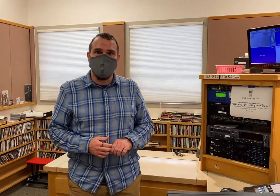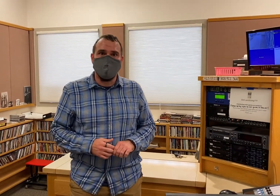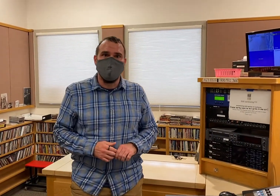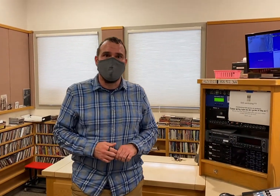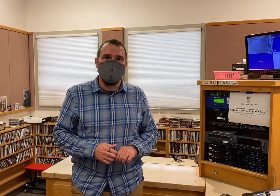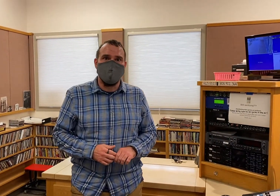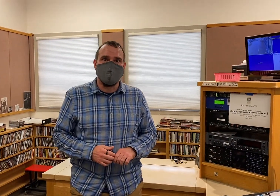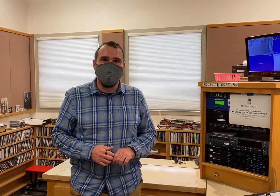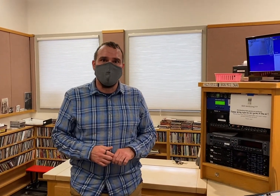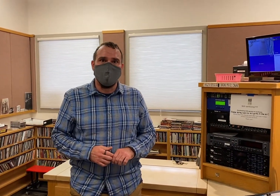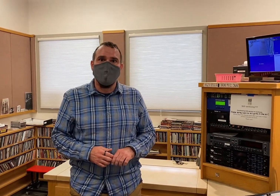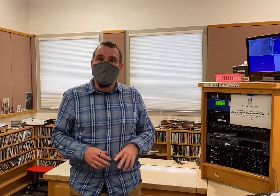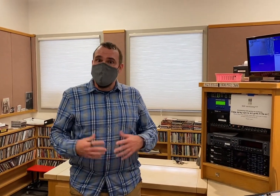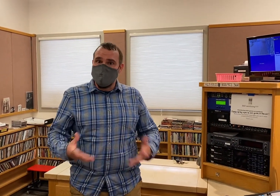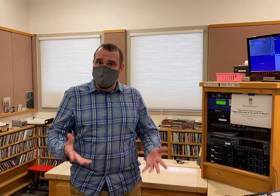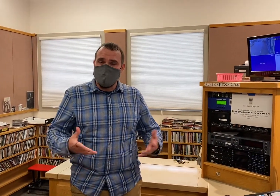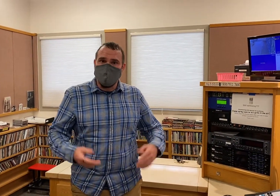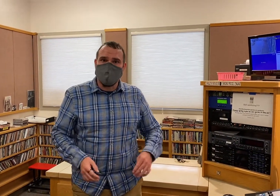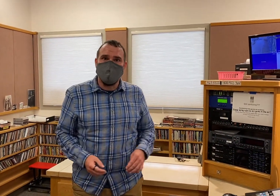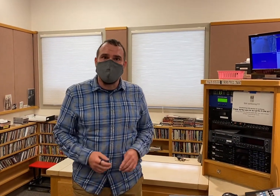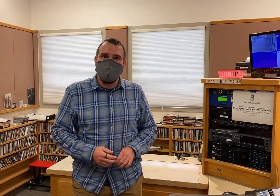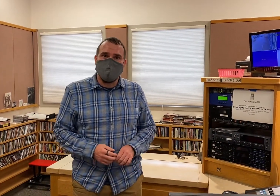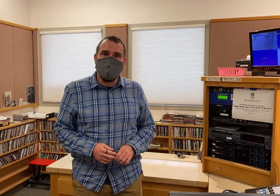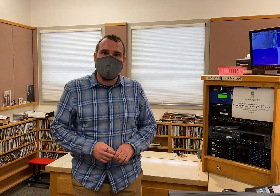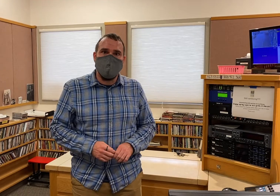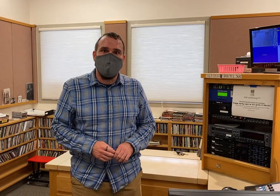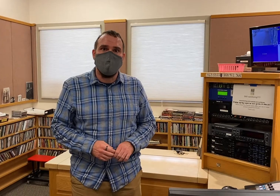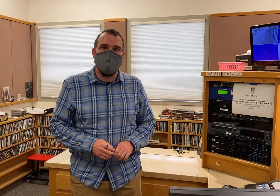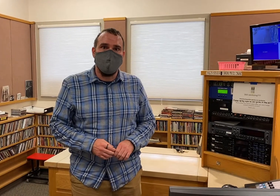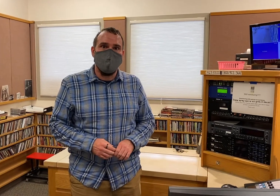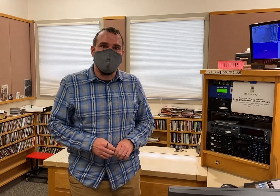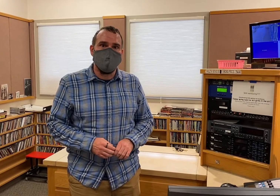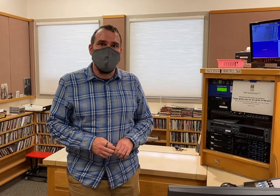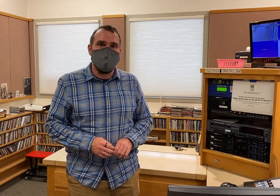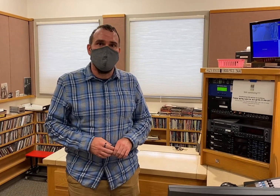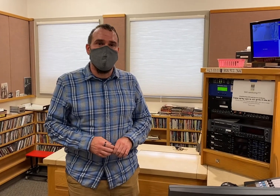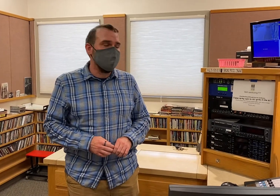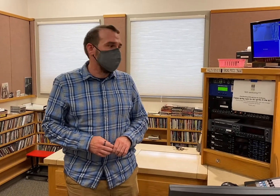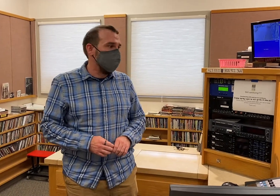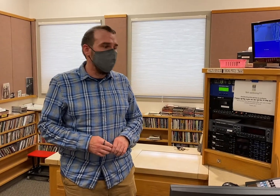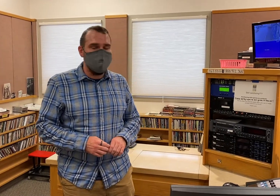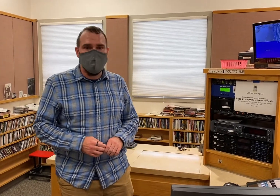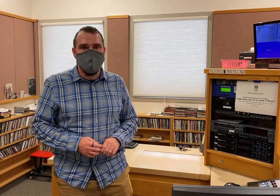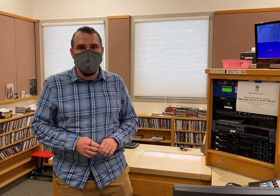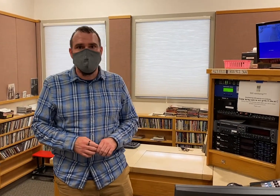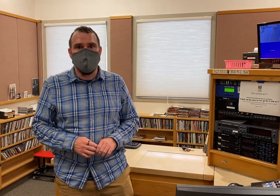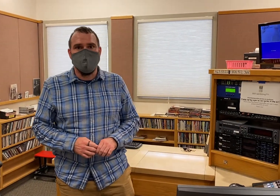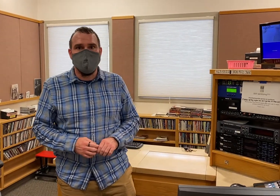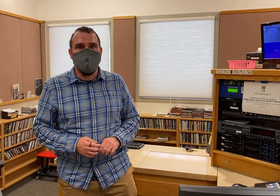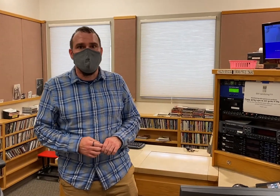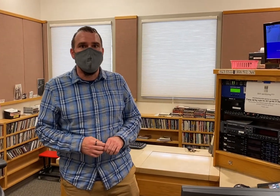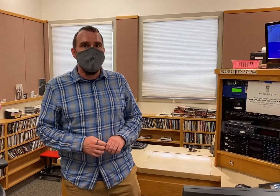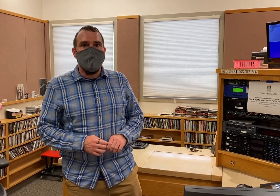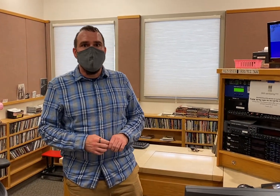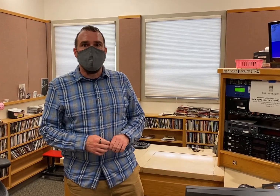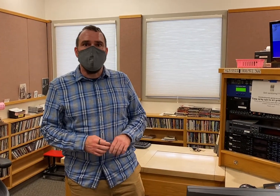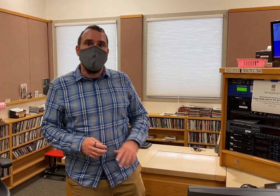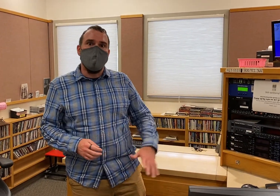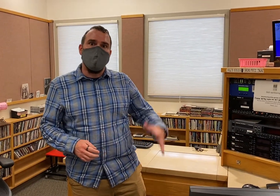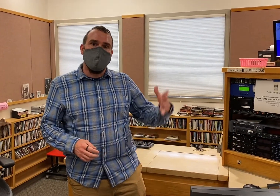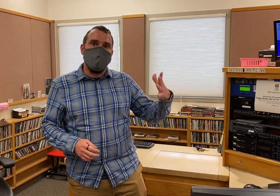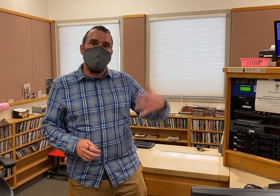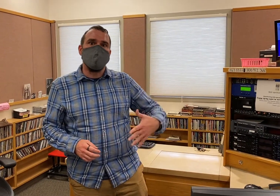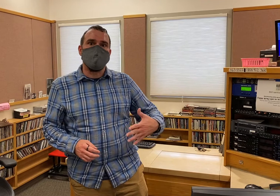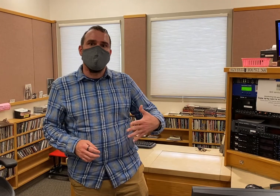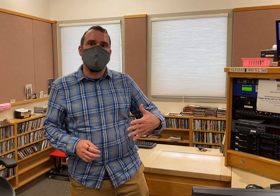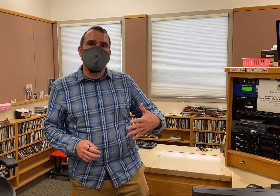we're still doing our best to physically distance and stay safe here at the radio station. And actually, it wouldn't be unusual at all if we